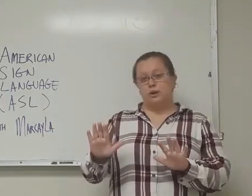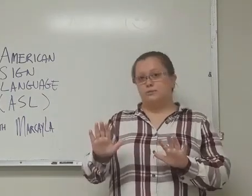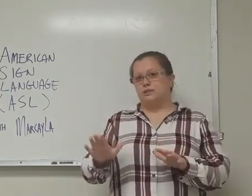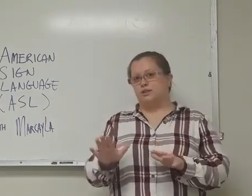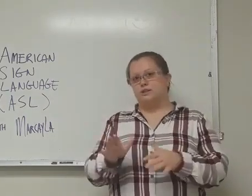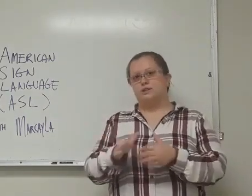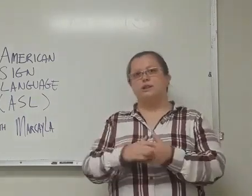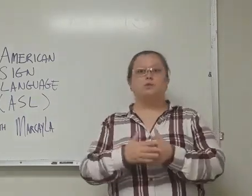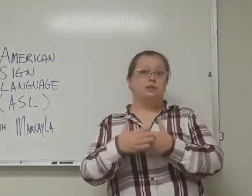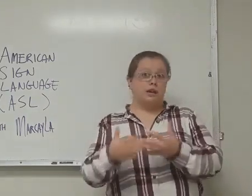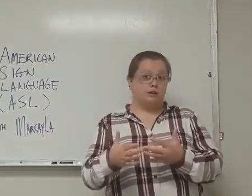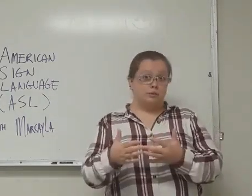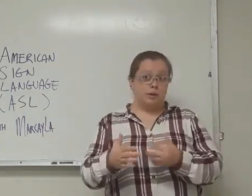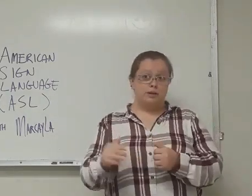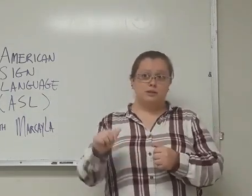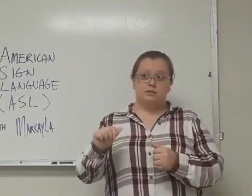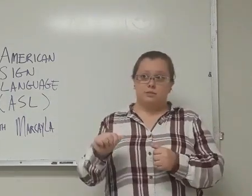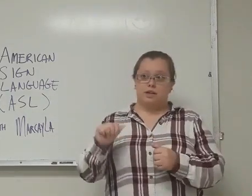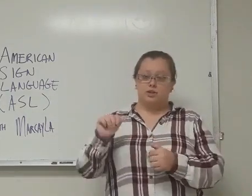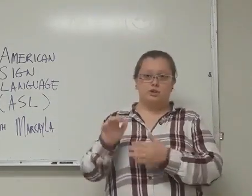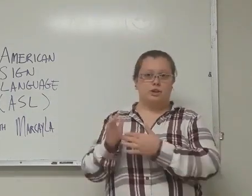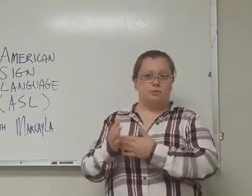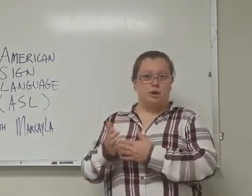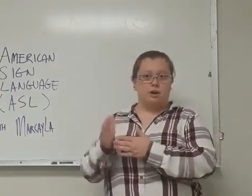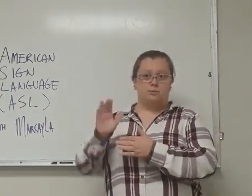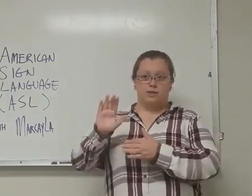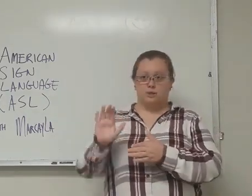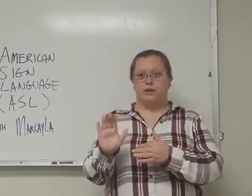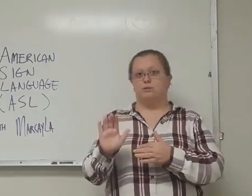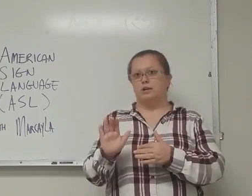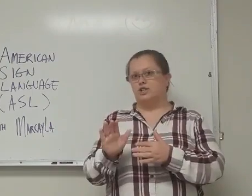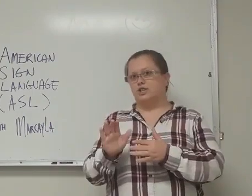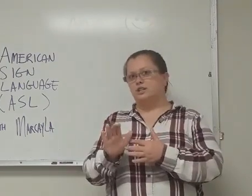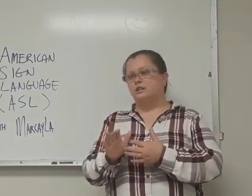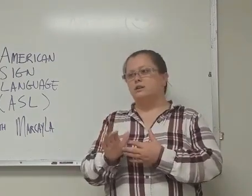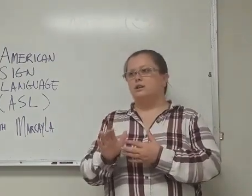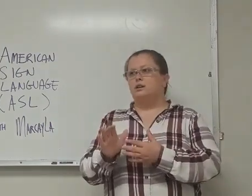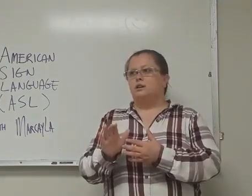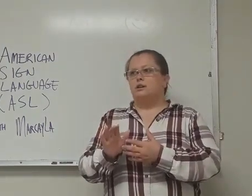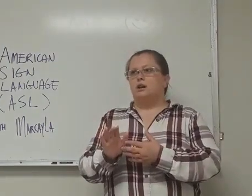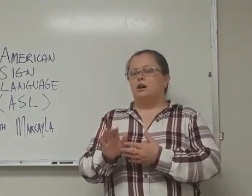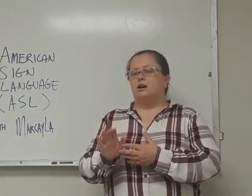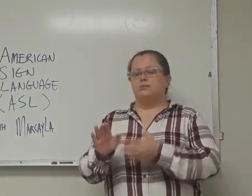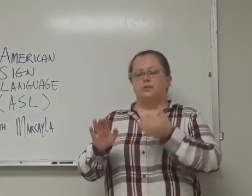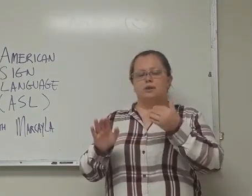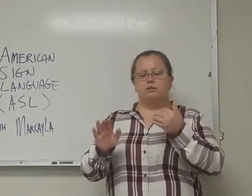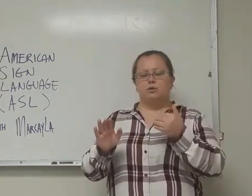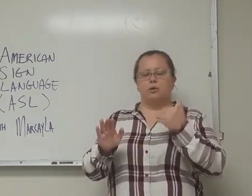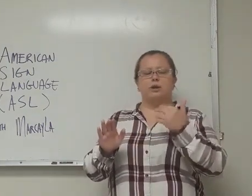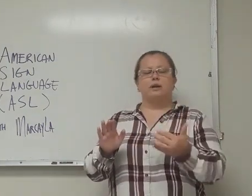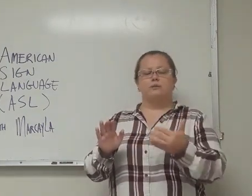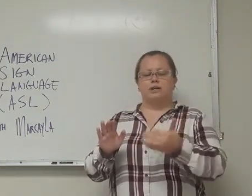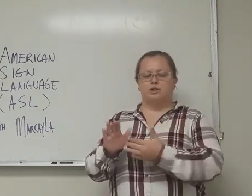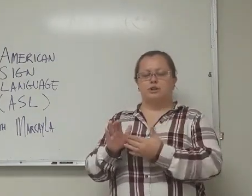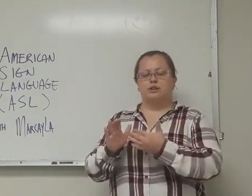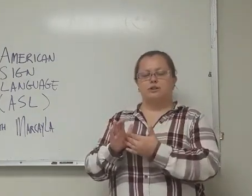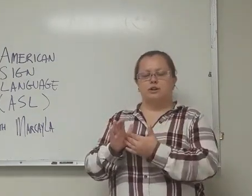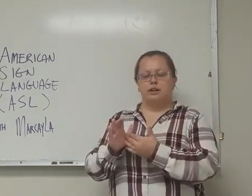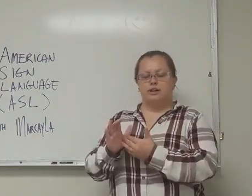right positions, like with the alphabets, making sure that your palm's in the right direction. Great way to make sure that your hands